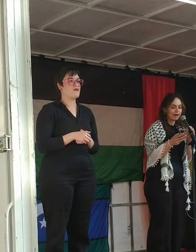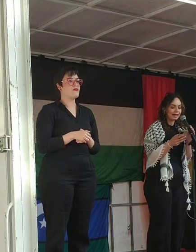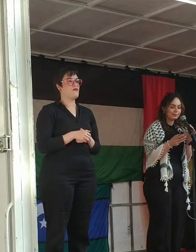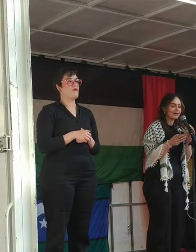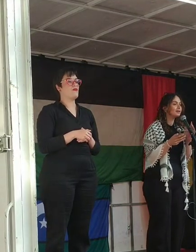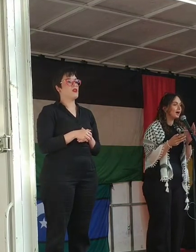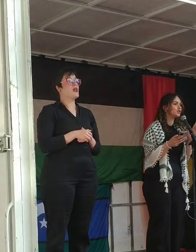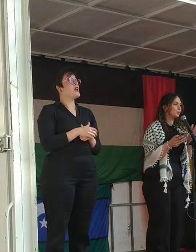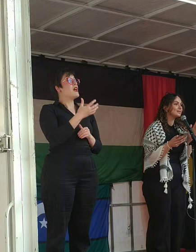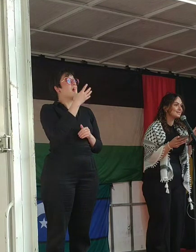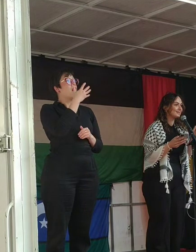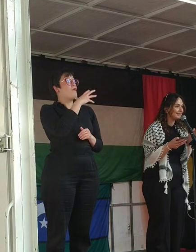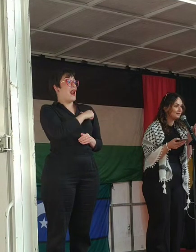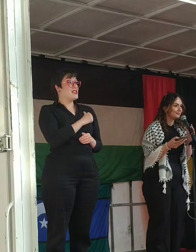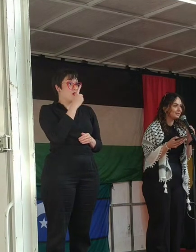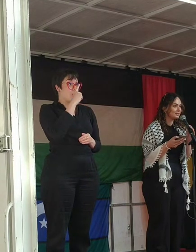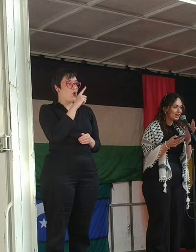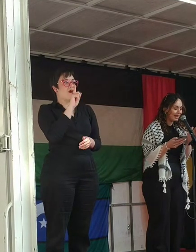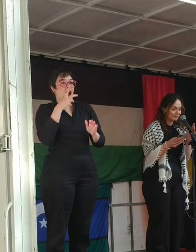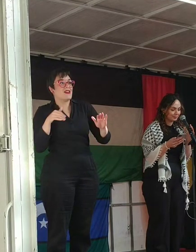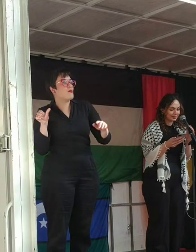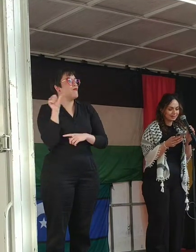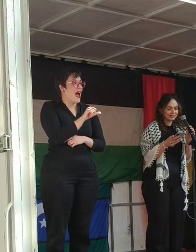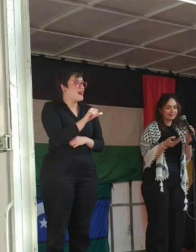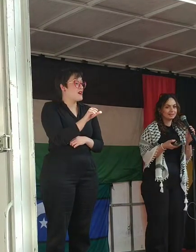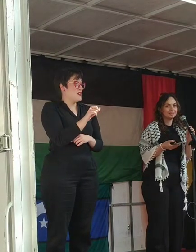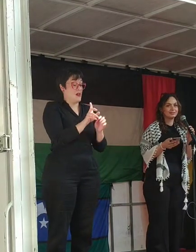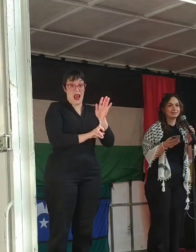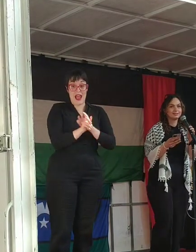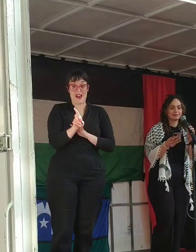Palestinians are not allowed back in the country once they leave. Shame!